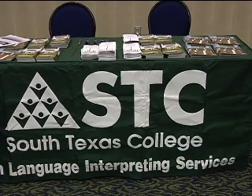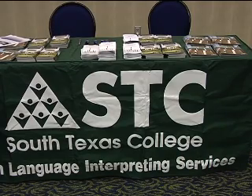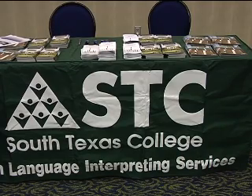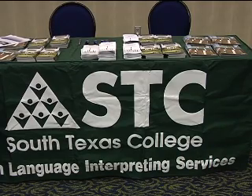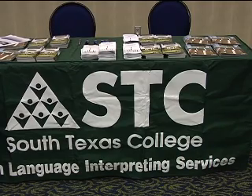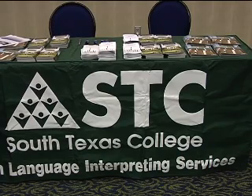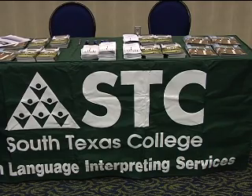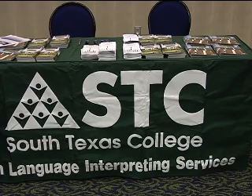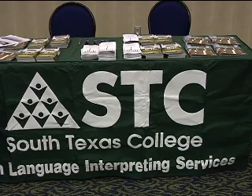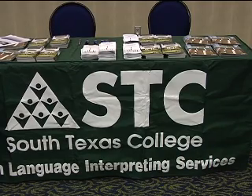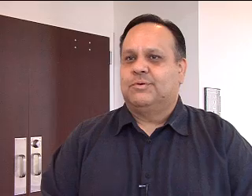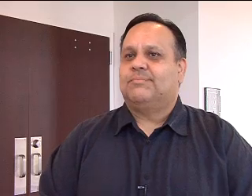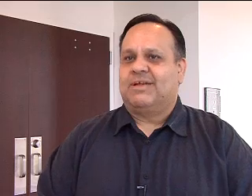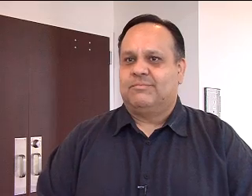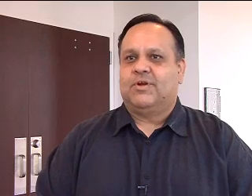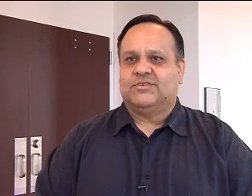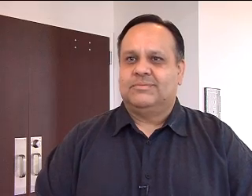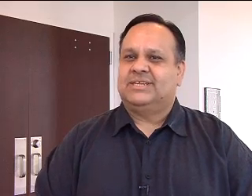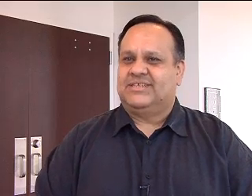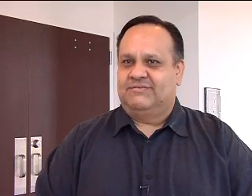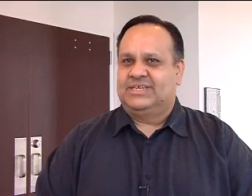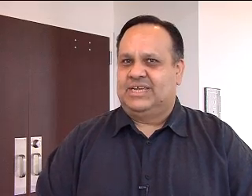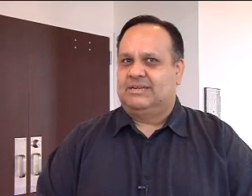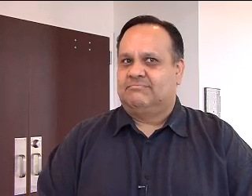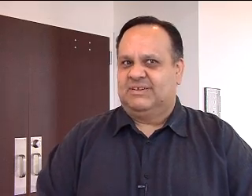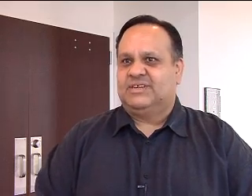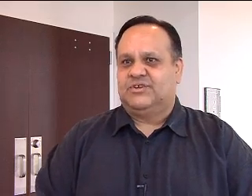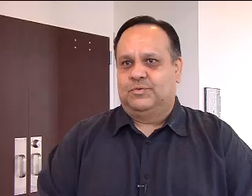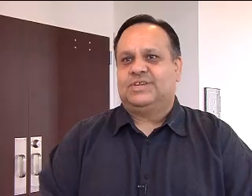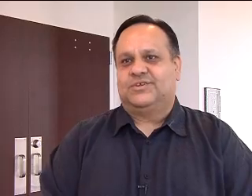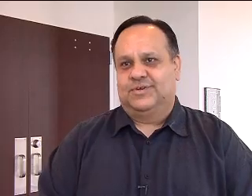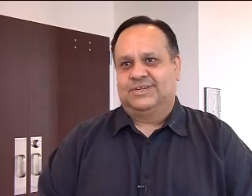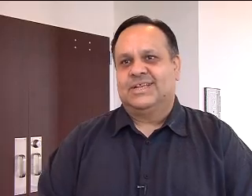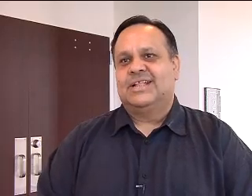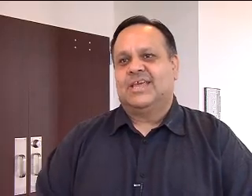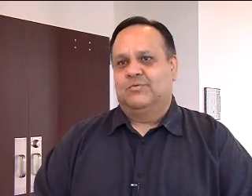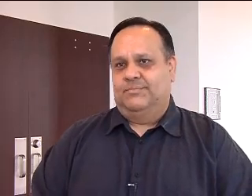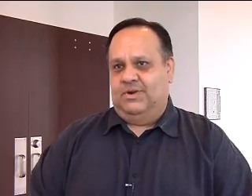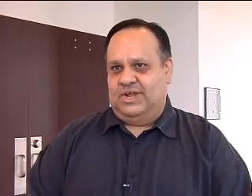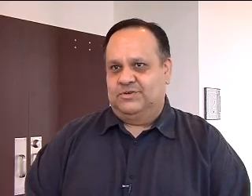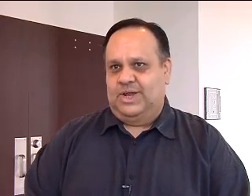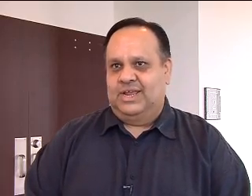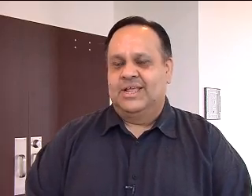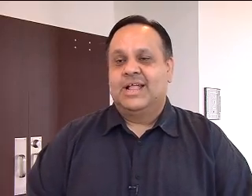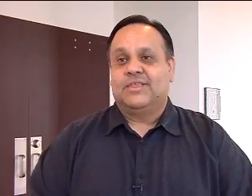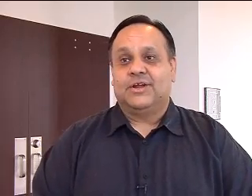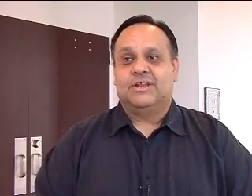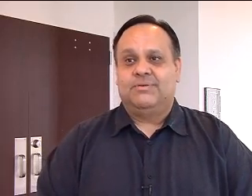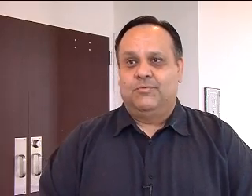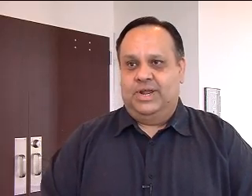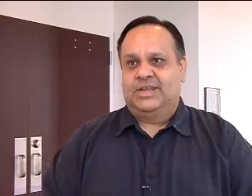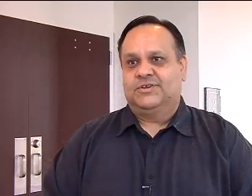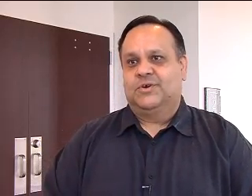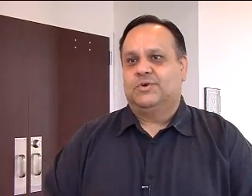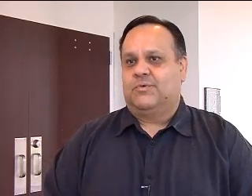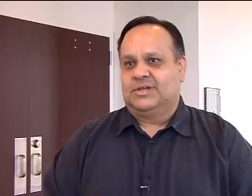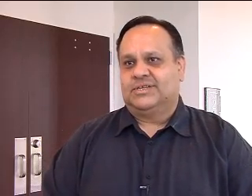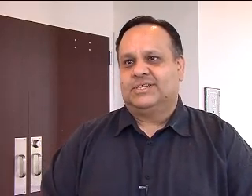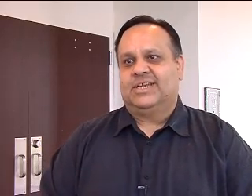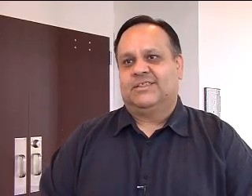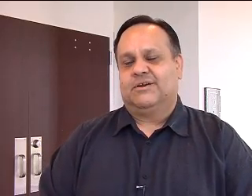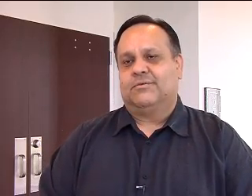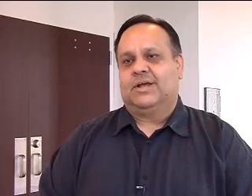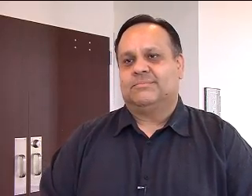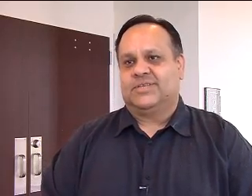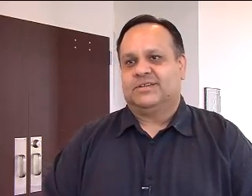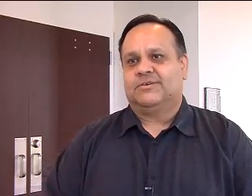one Valley school is listening. We have approximately 17 to 20 students. South Texas College is the first in the Valley to